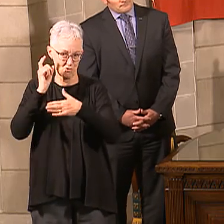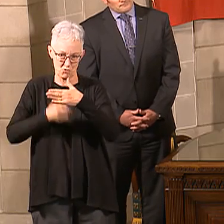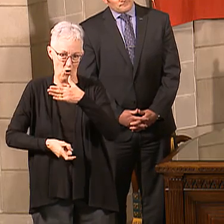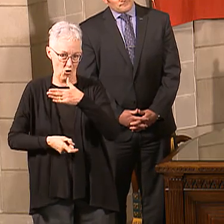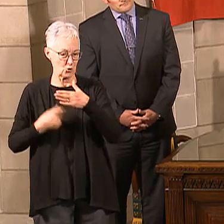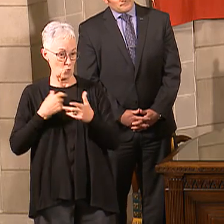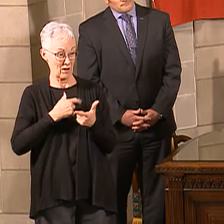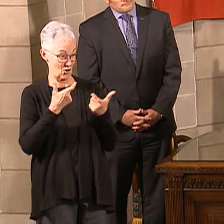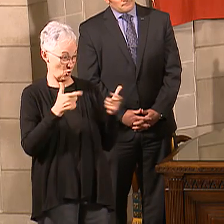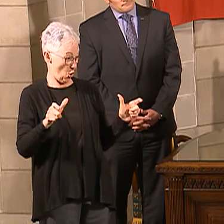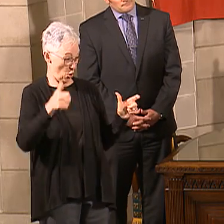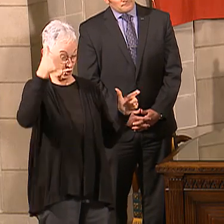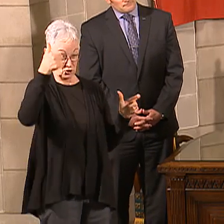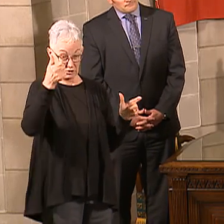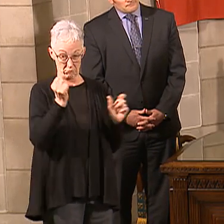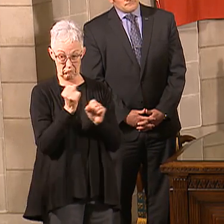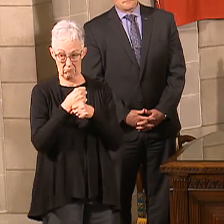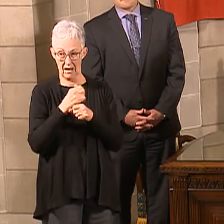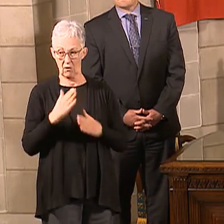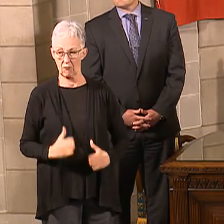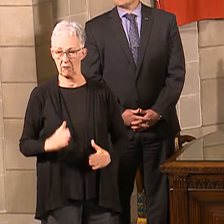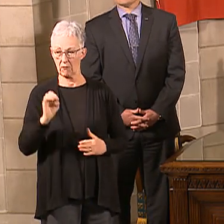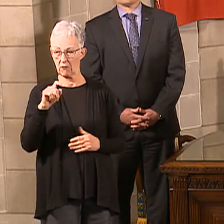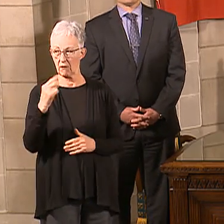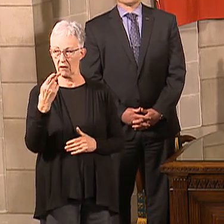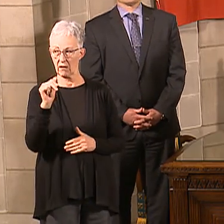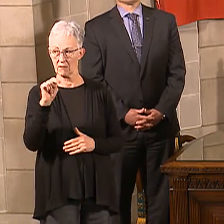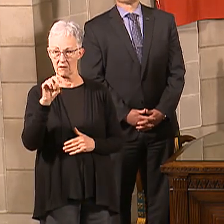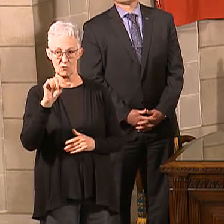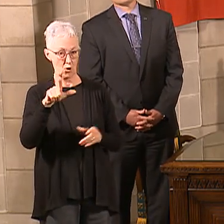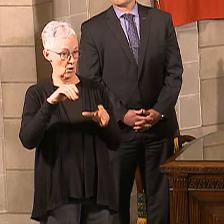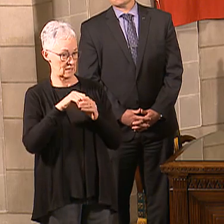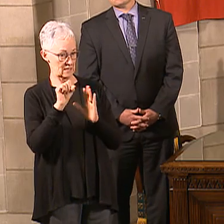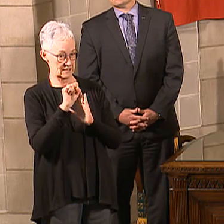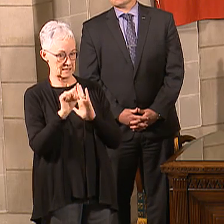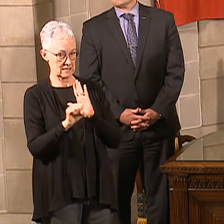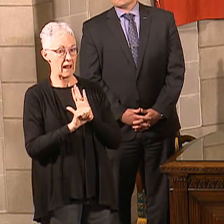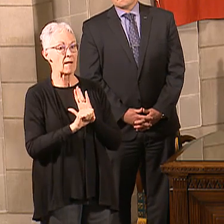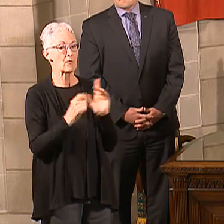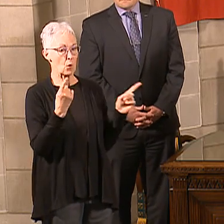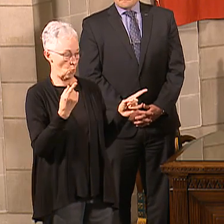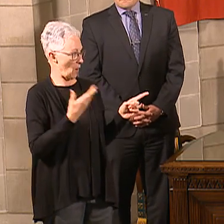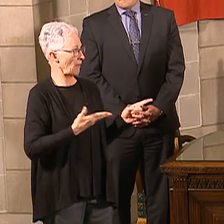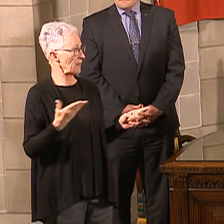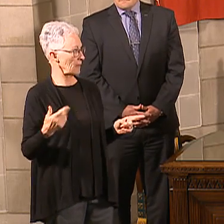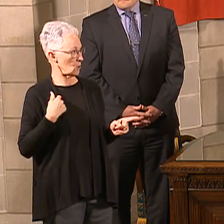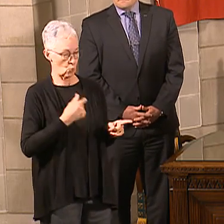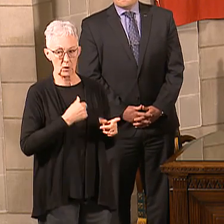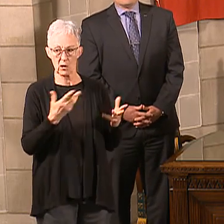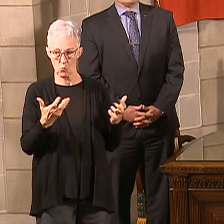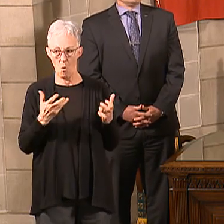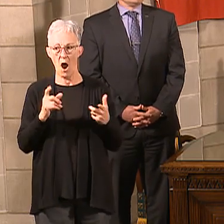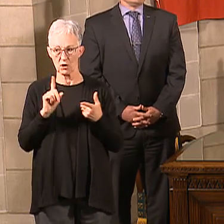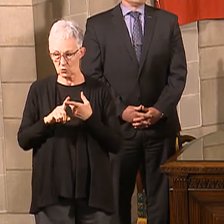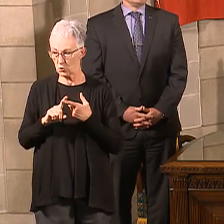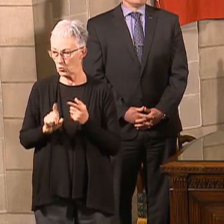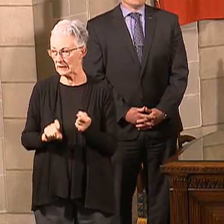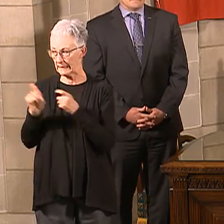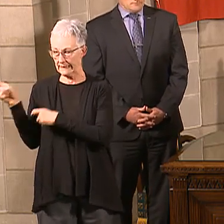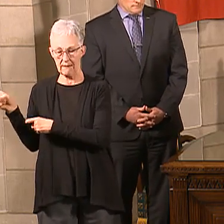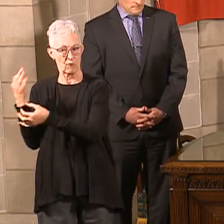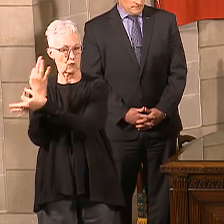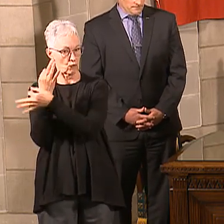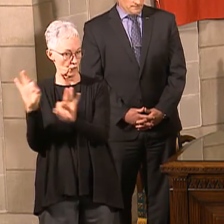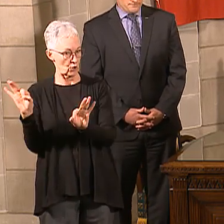ethanol in the state, and really across all of our plants across the country. This is one thing that we are looking to do for each and every state that we operate in.